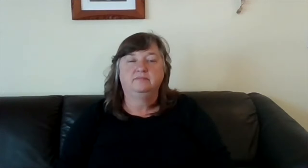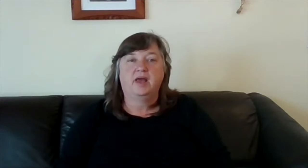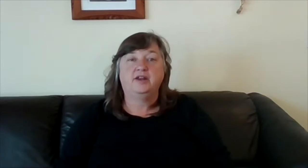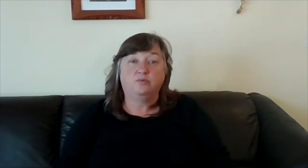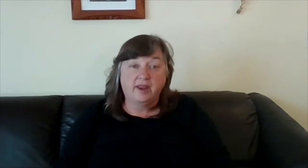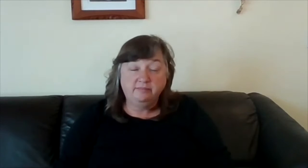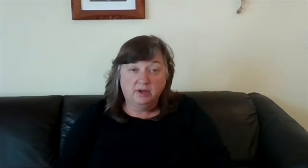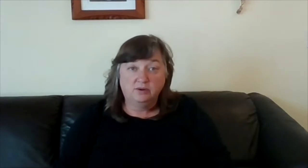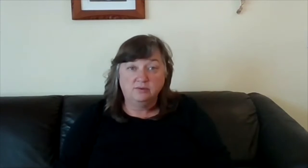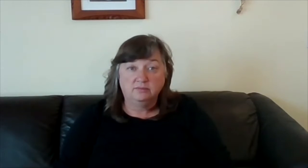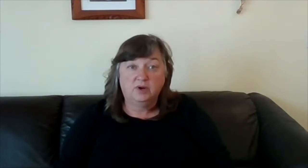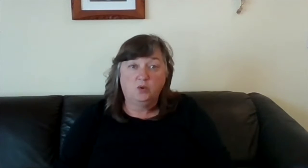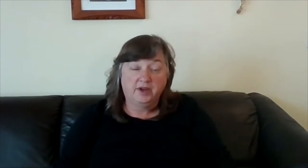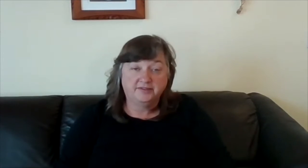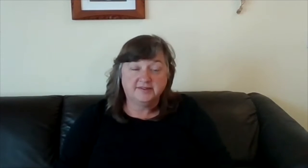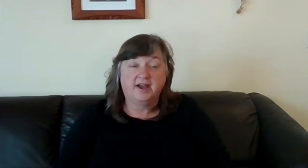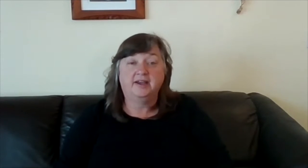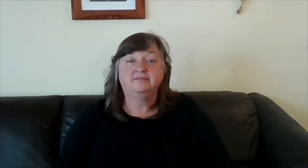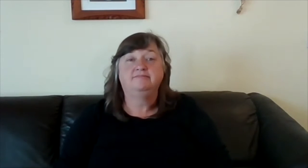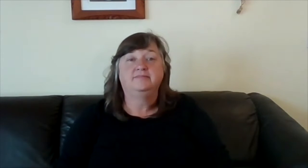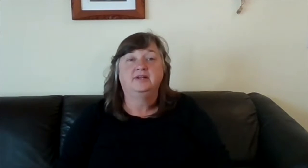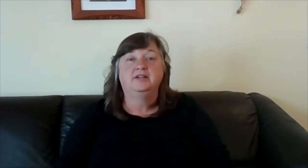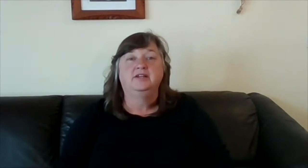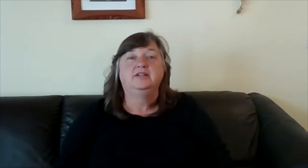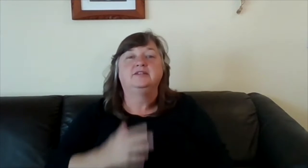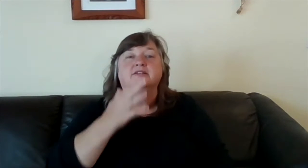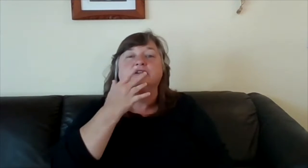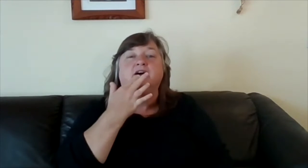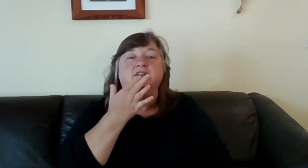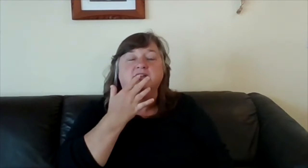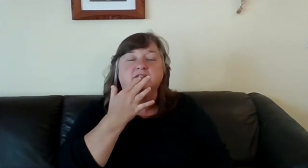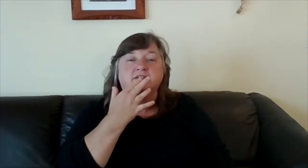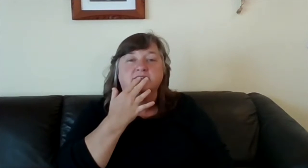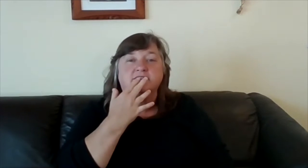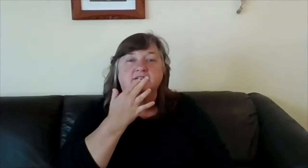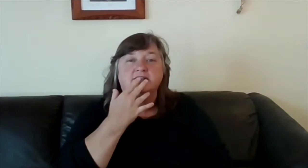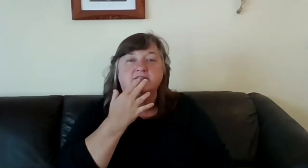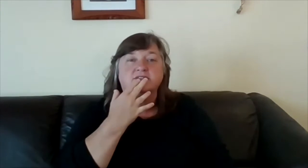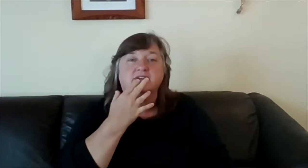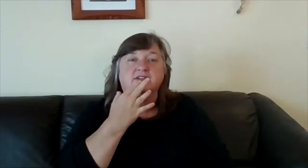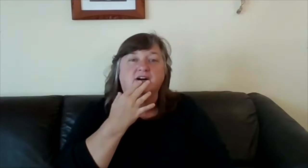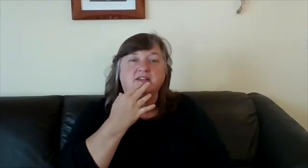And a rainbow, while we're at the sky, is a color. Do the sign color,